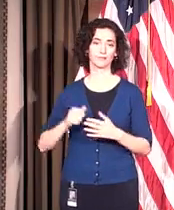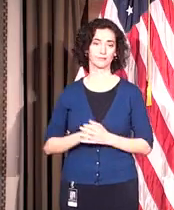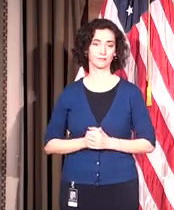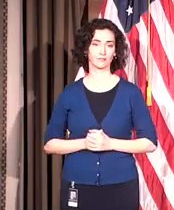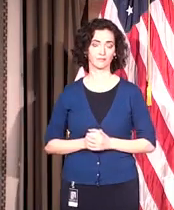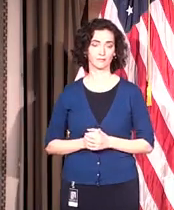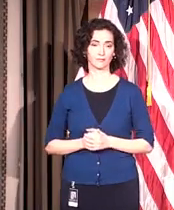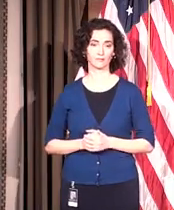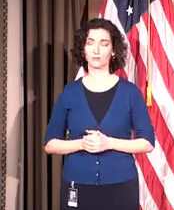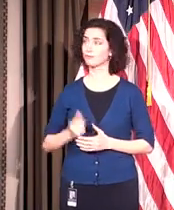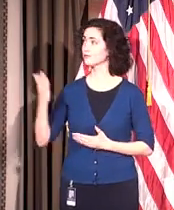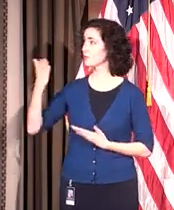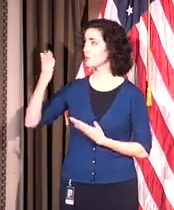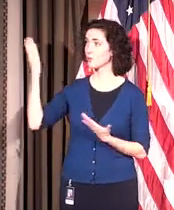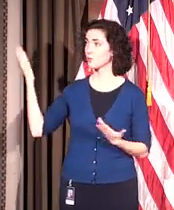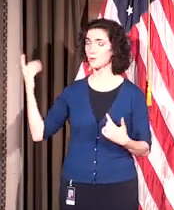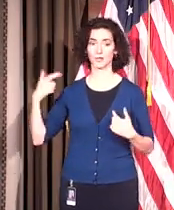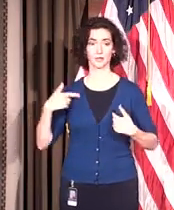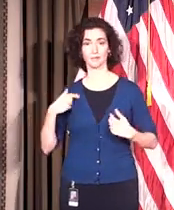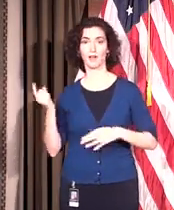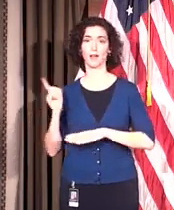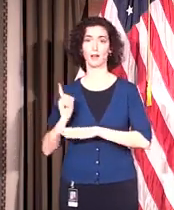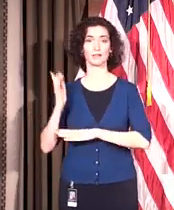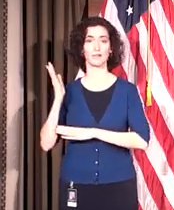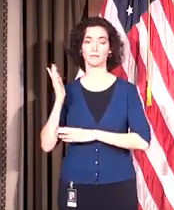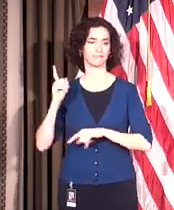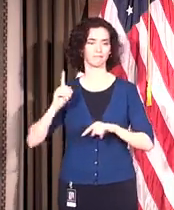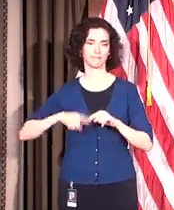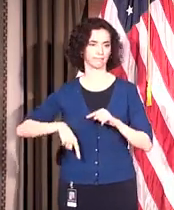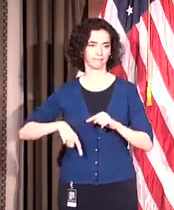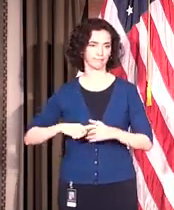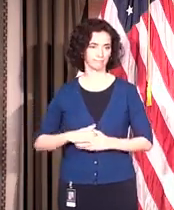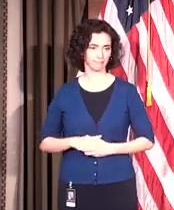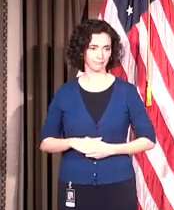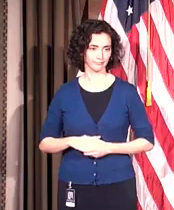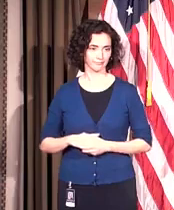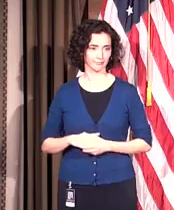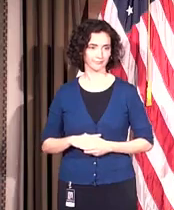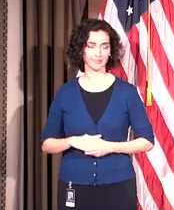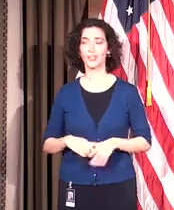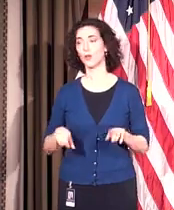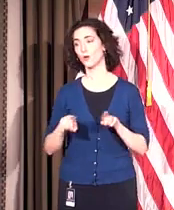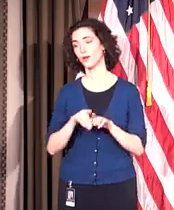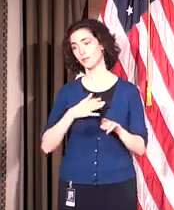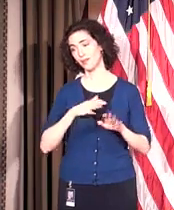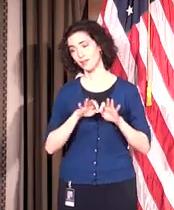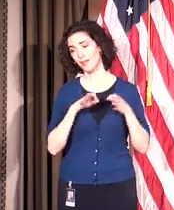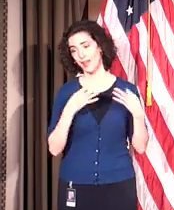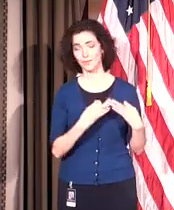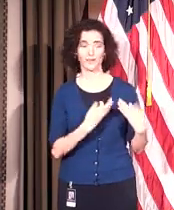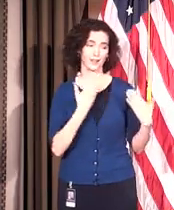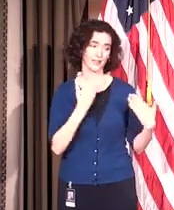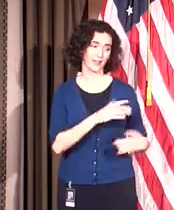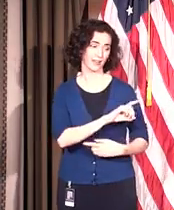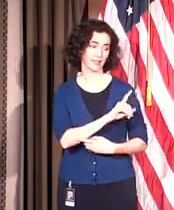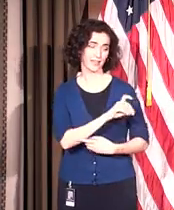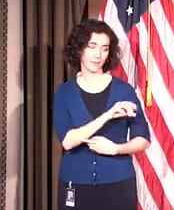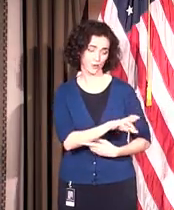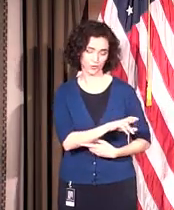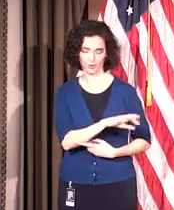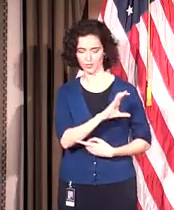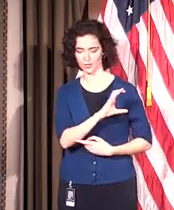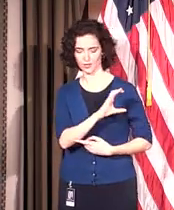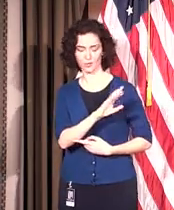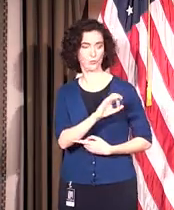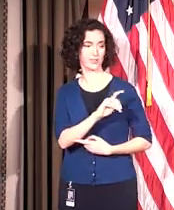Without God, I would not be standing in front of you today. I also want to thank my family, Xavier, Krista. You're